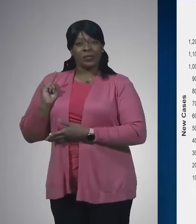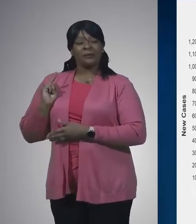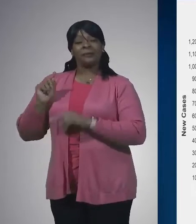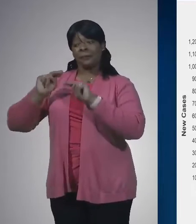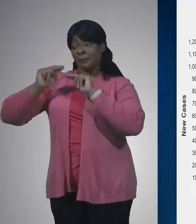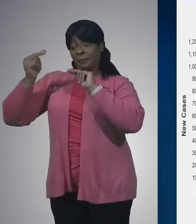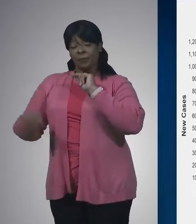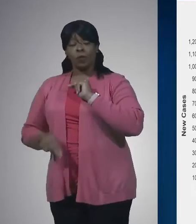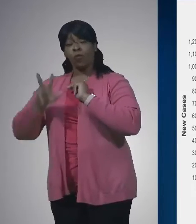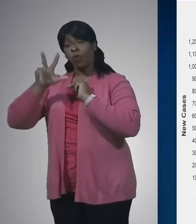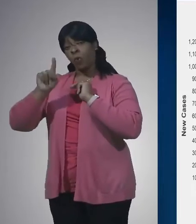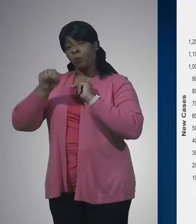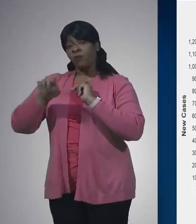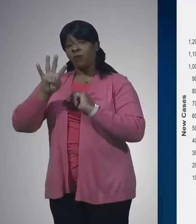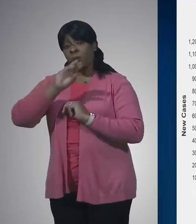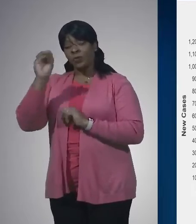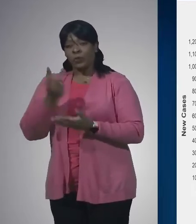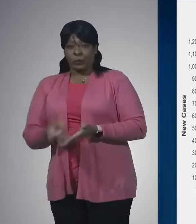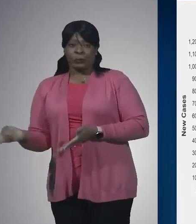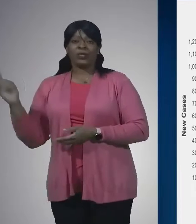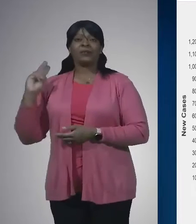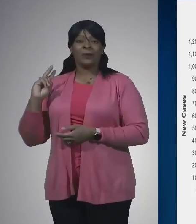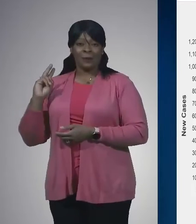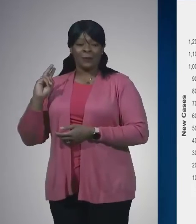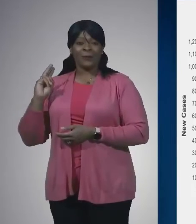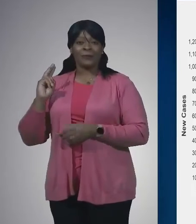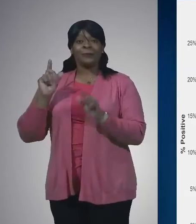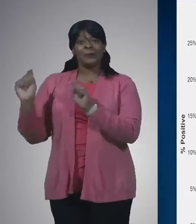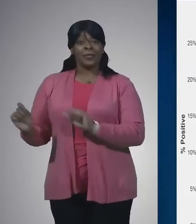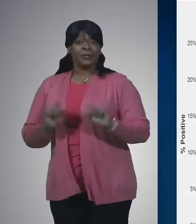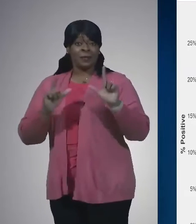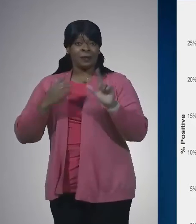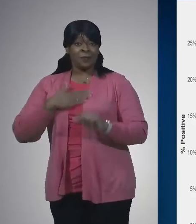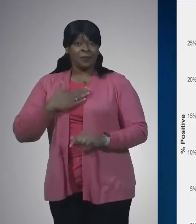and 31.4% 2 weeks ago. Next slide.